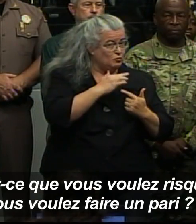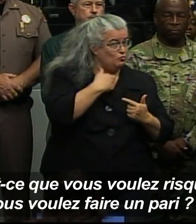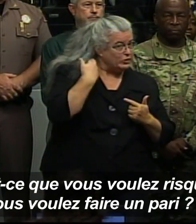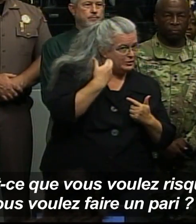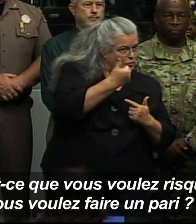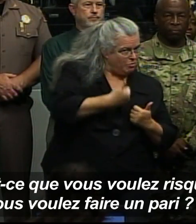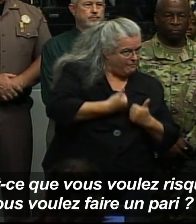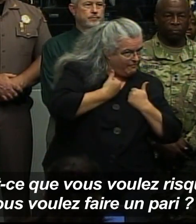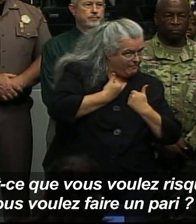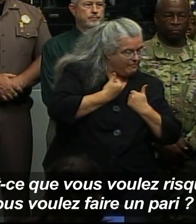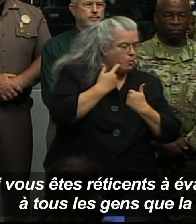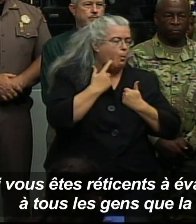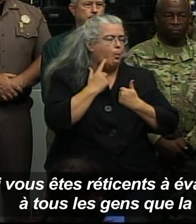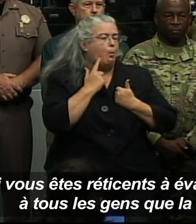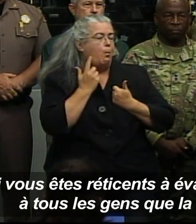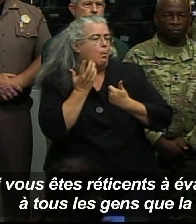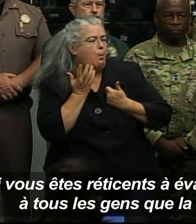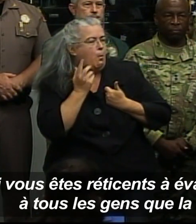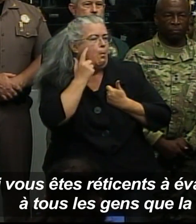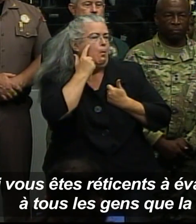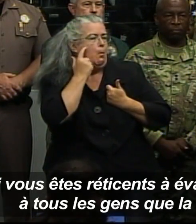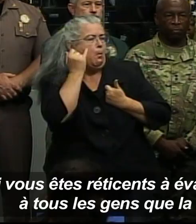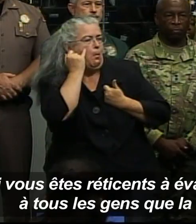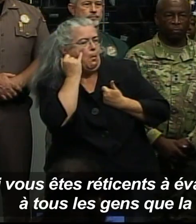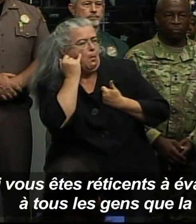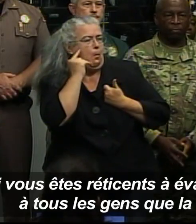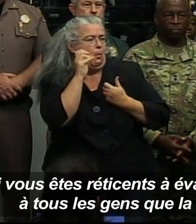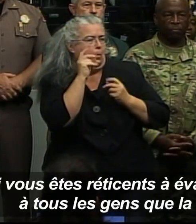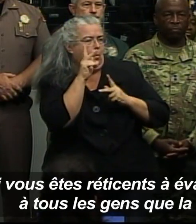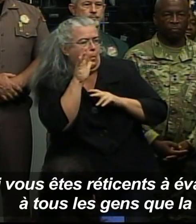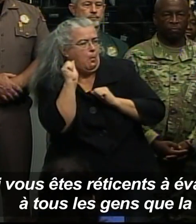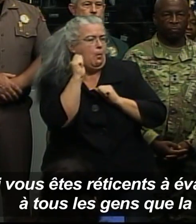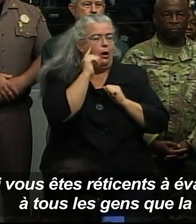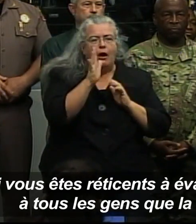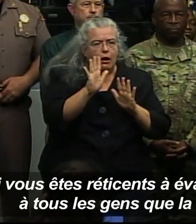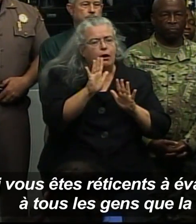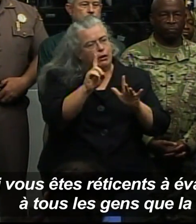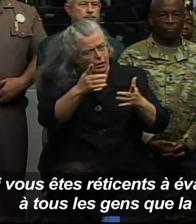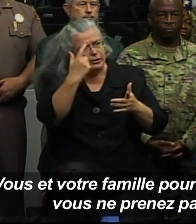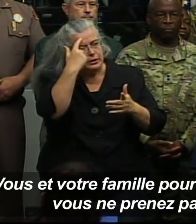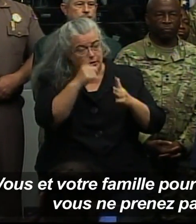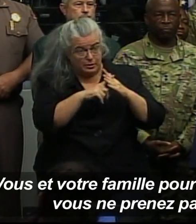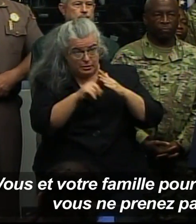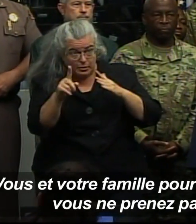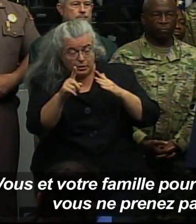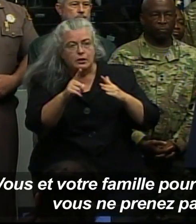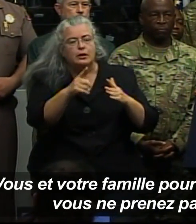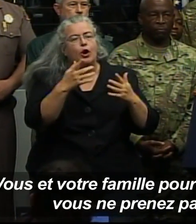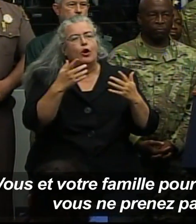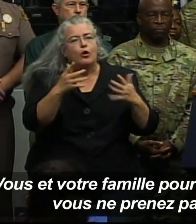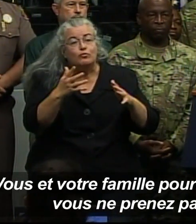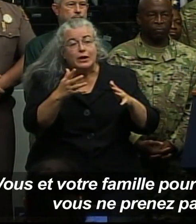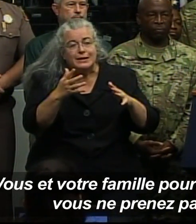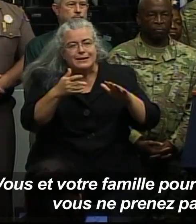gamble? That's what you're doing. If you're reluctant to evacuate, just think of all the people this storm has already killed.